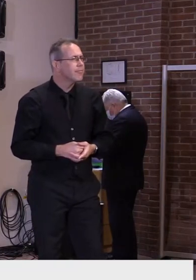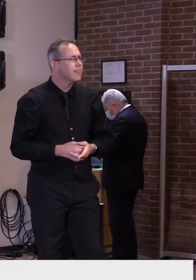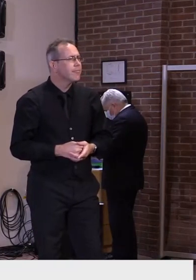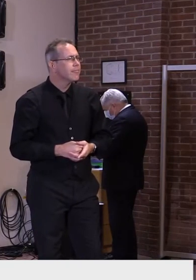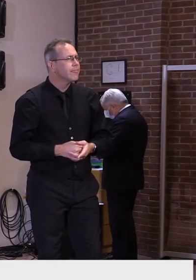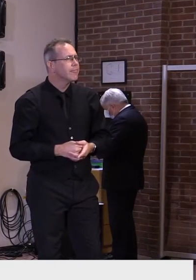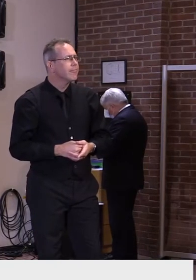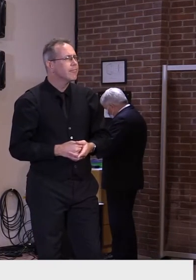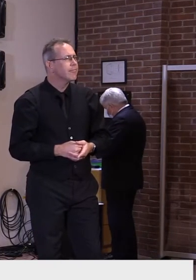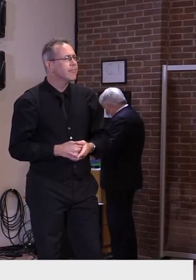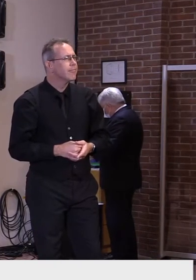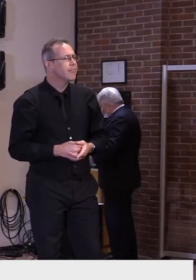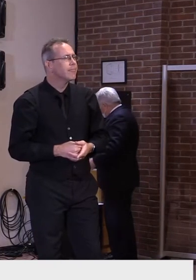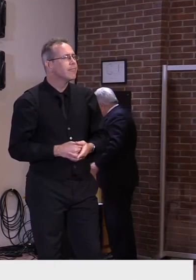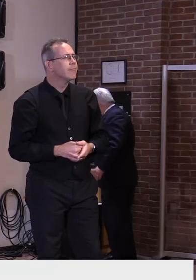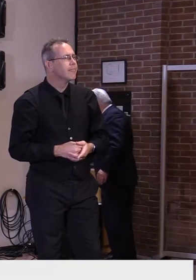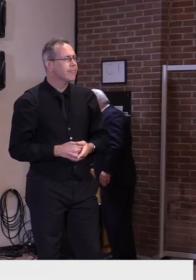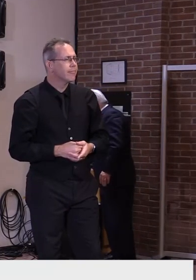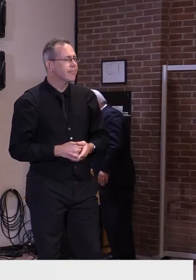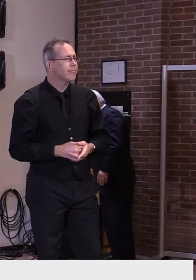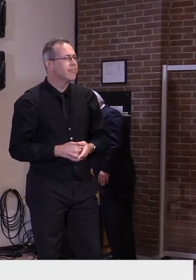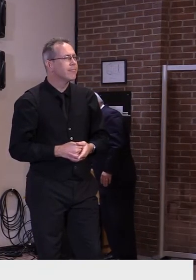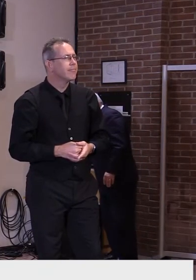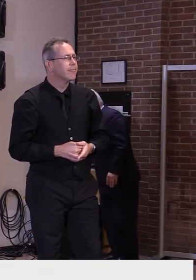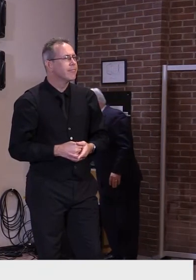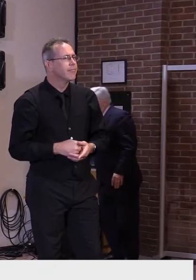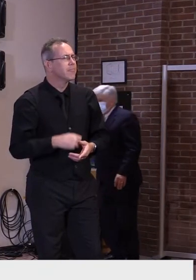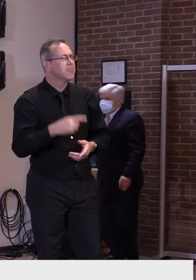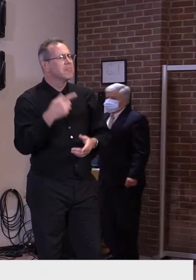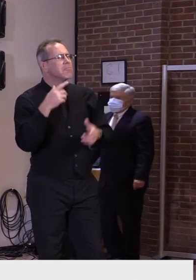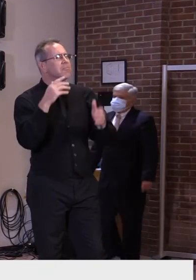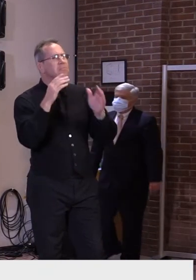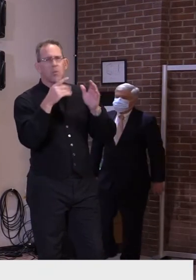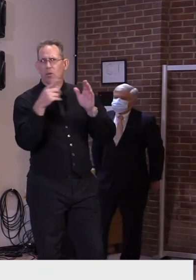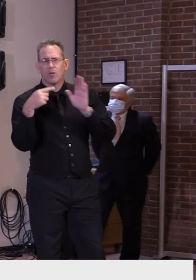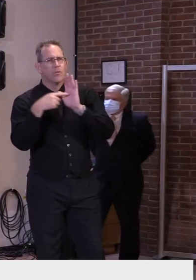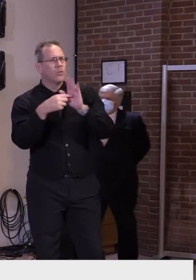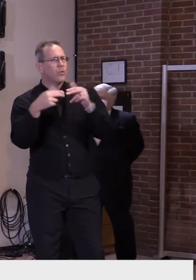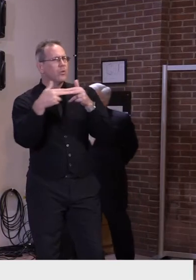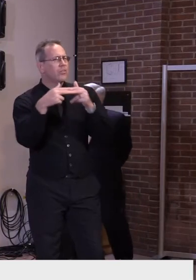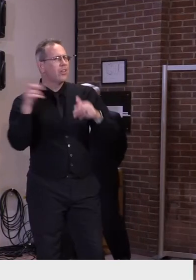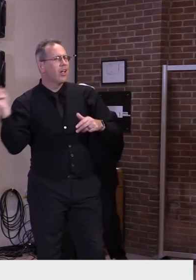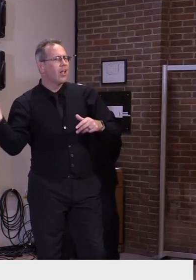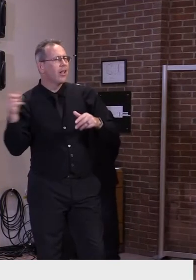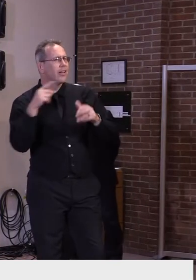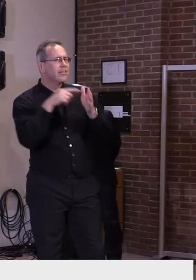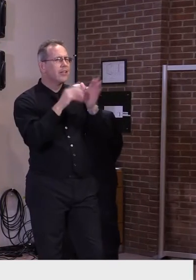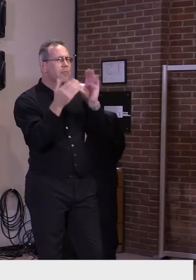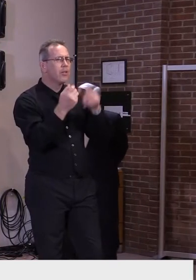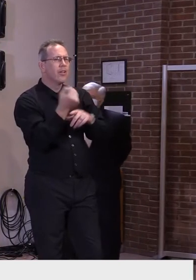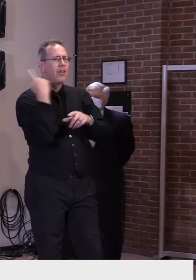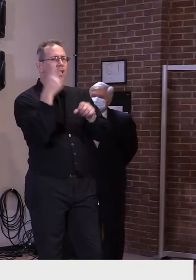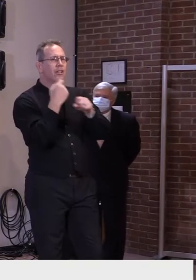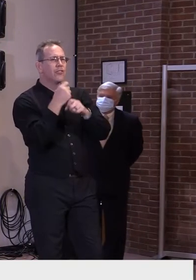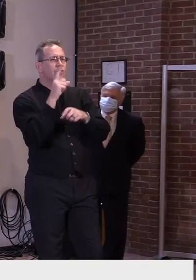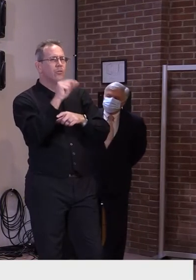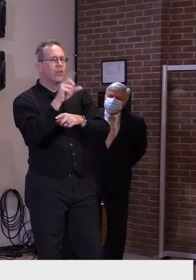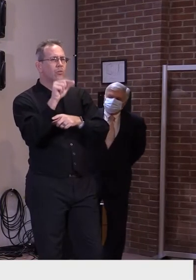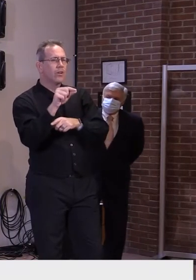this day last year. With cases being so prevalent now among kids, and winter sports gearing